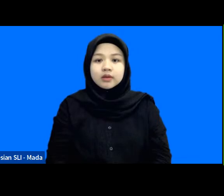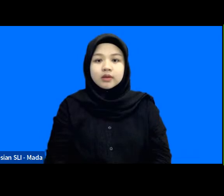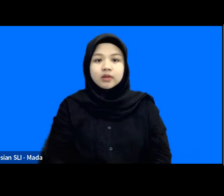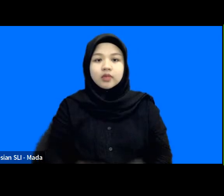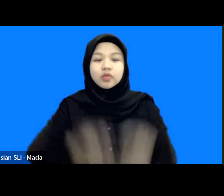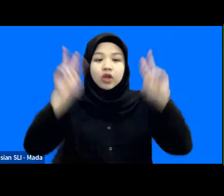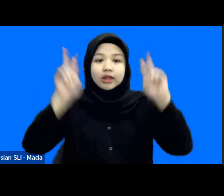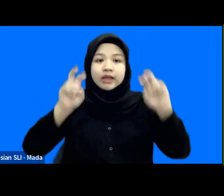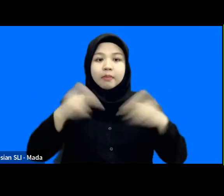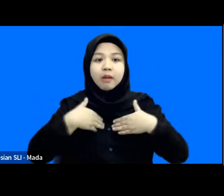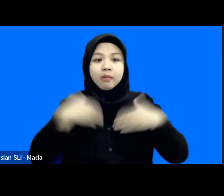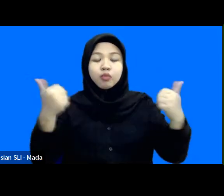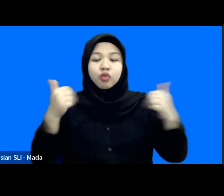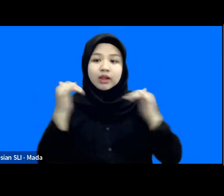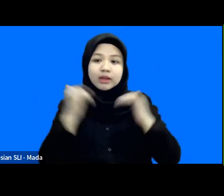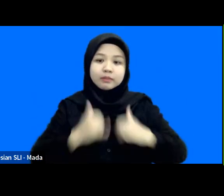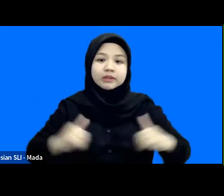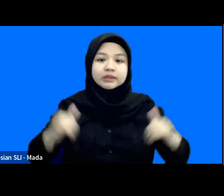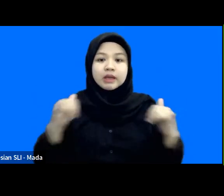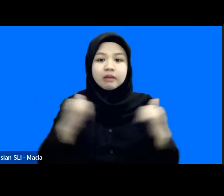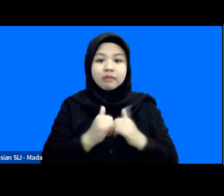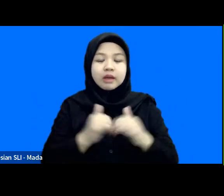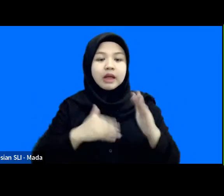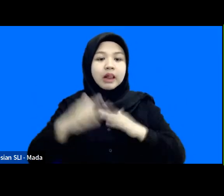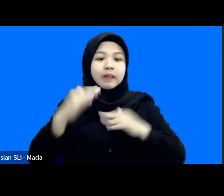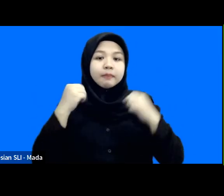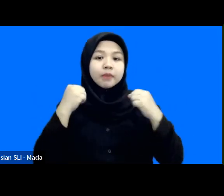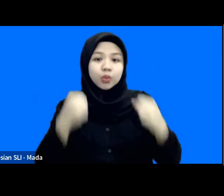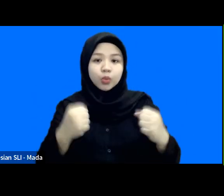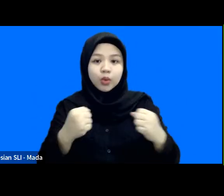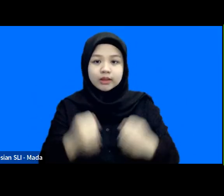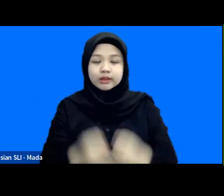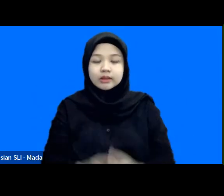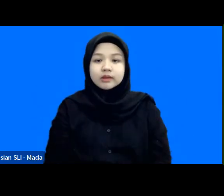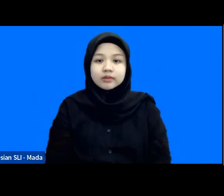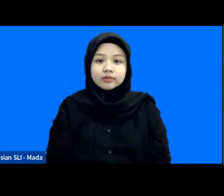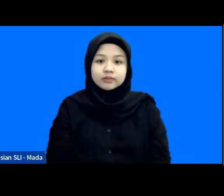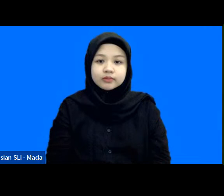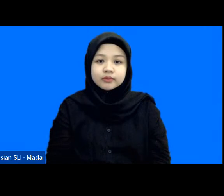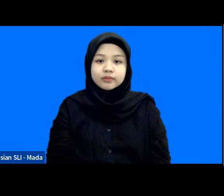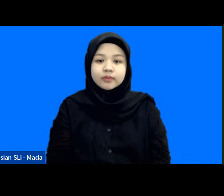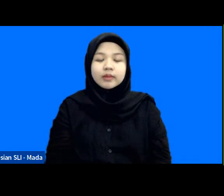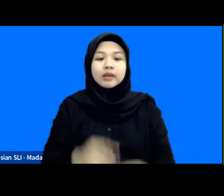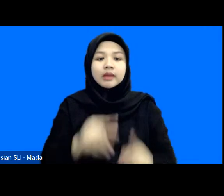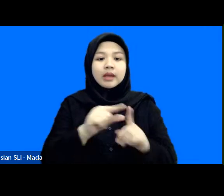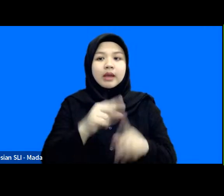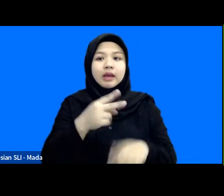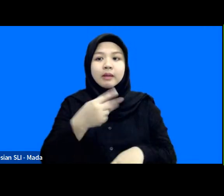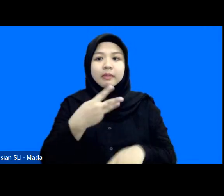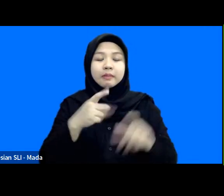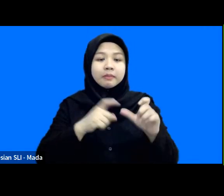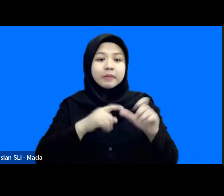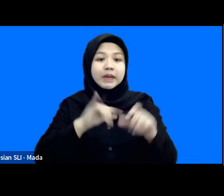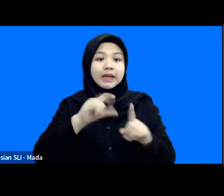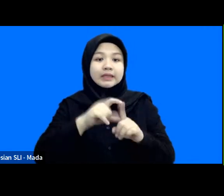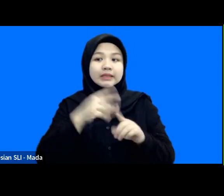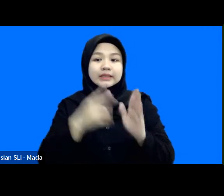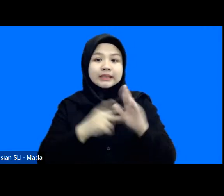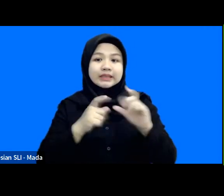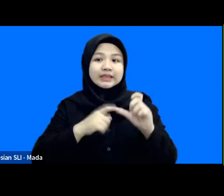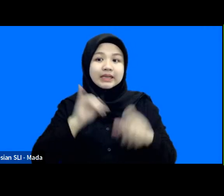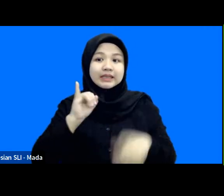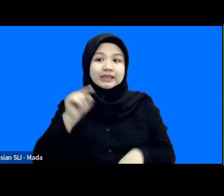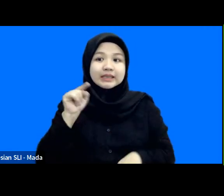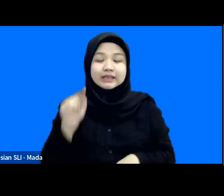are being discussed during our presidency. The first is universal quality education. This priority arises from